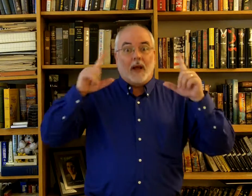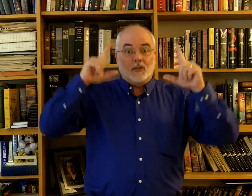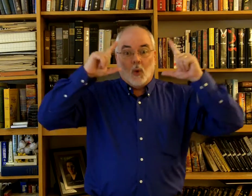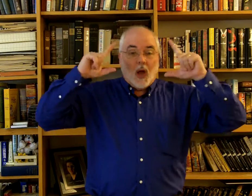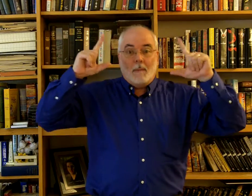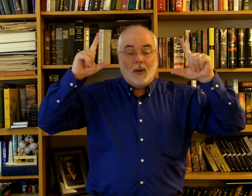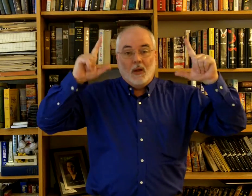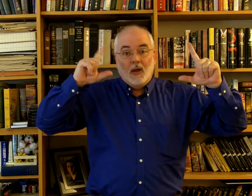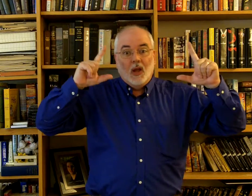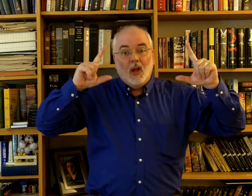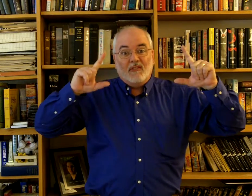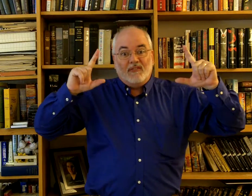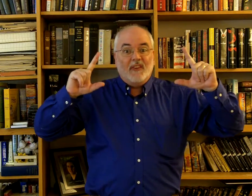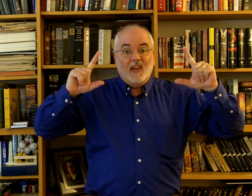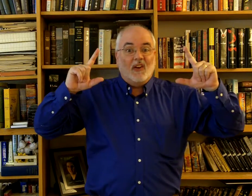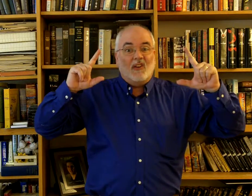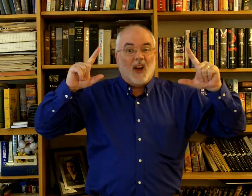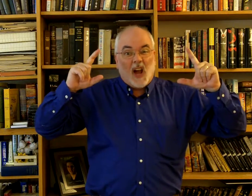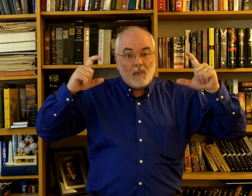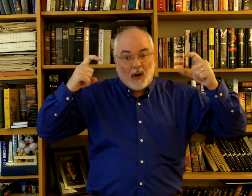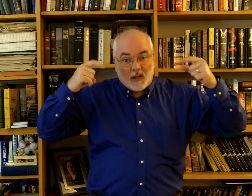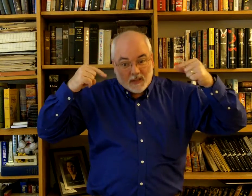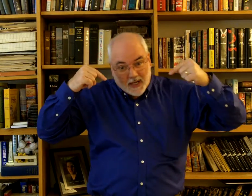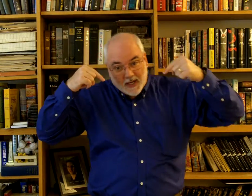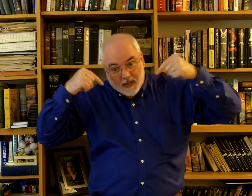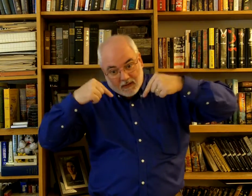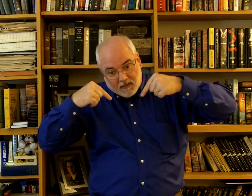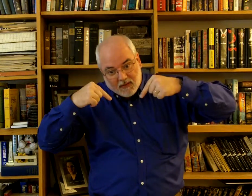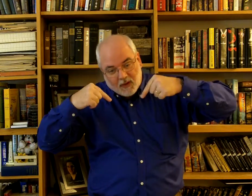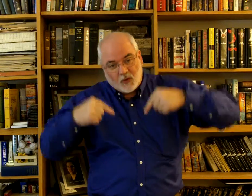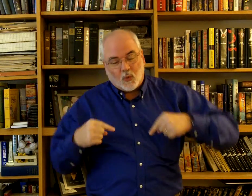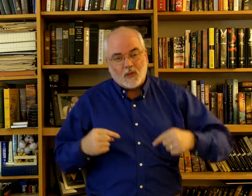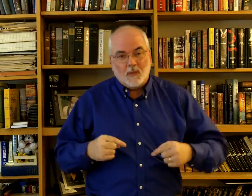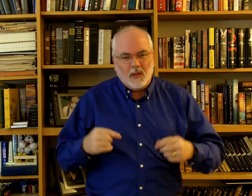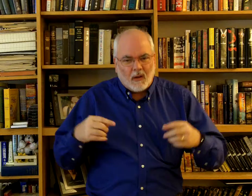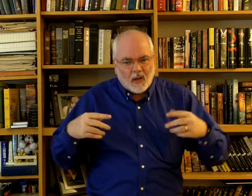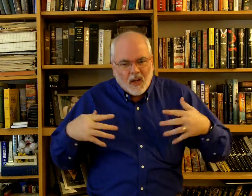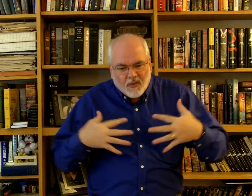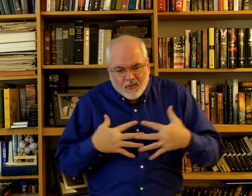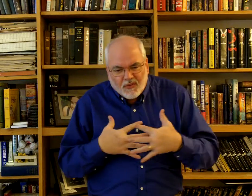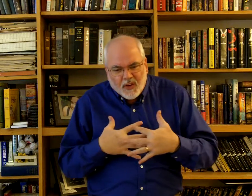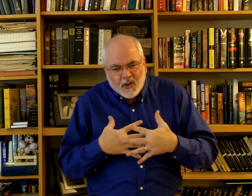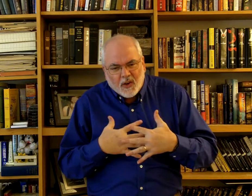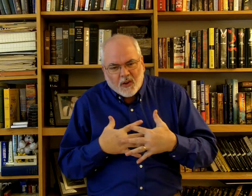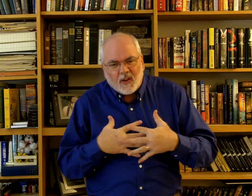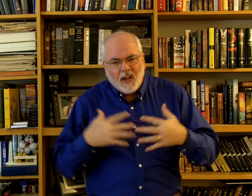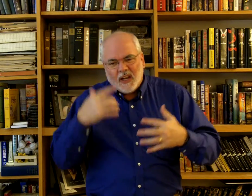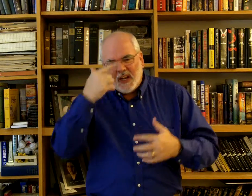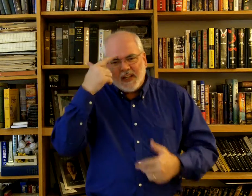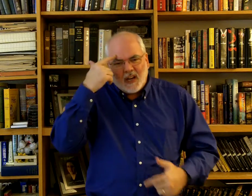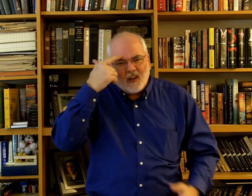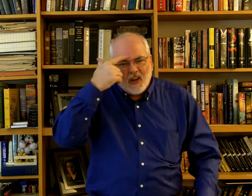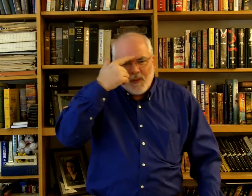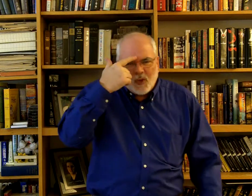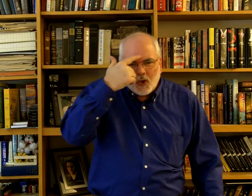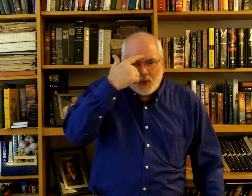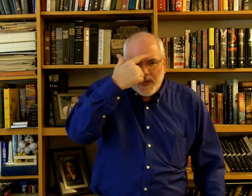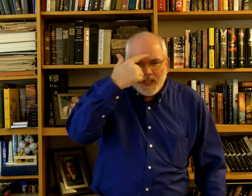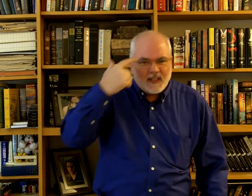go up. Fear, your eyebrows kind of go towards the middle. Fear. Get that little crease in